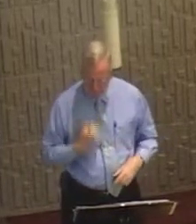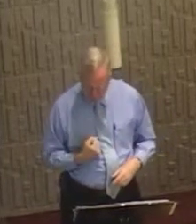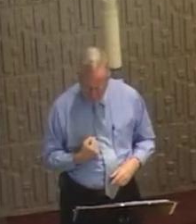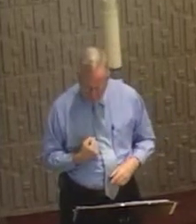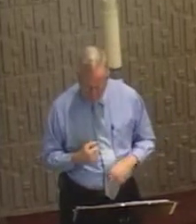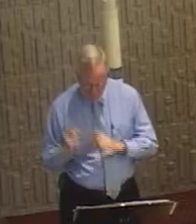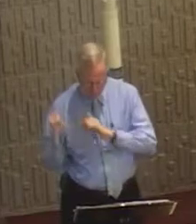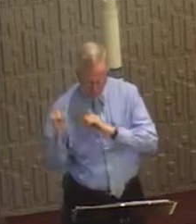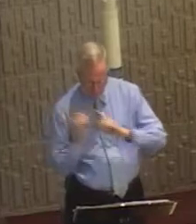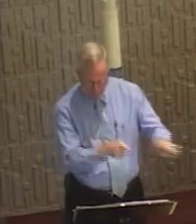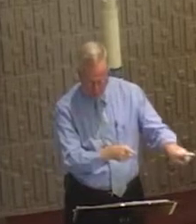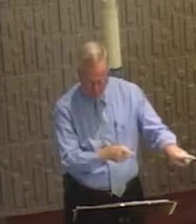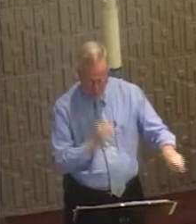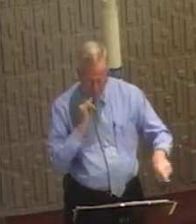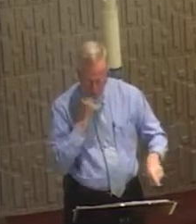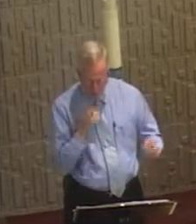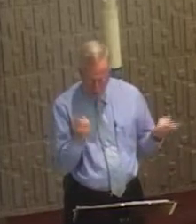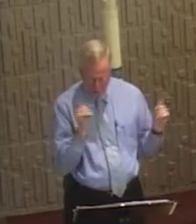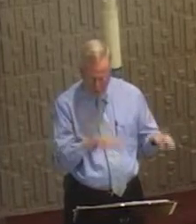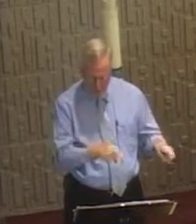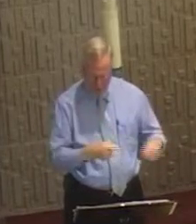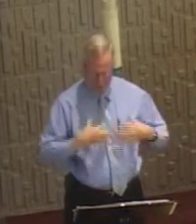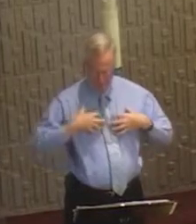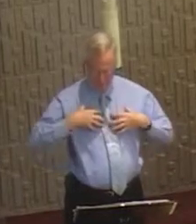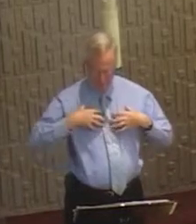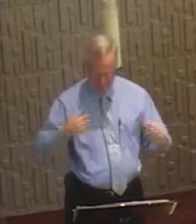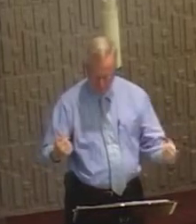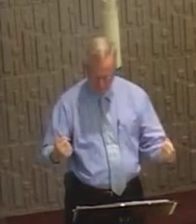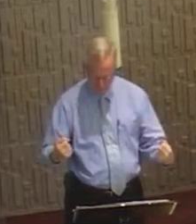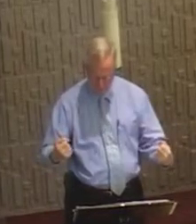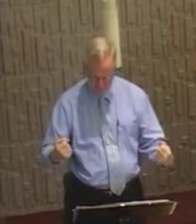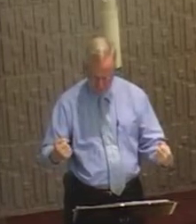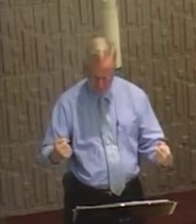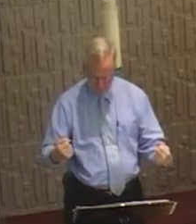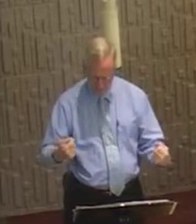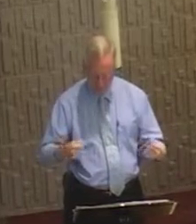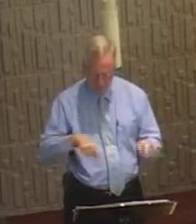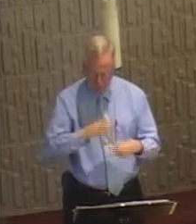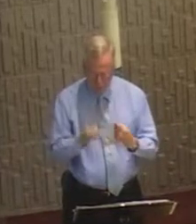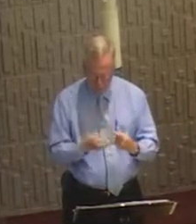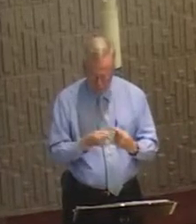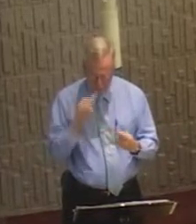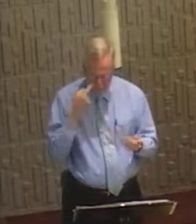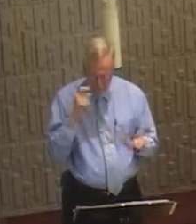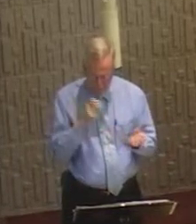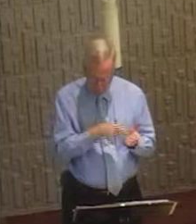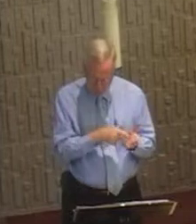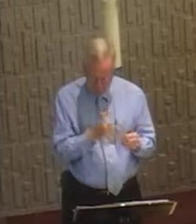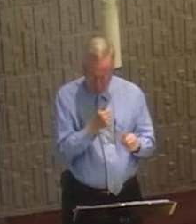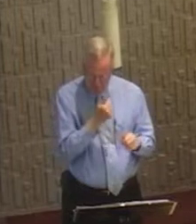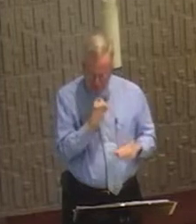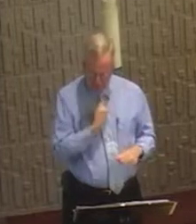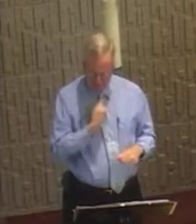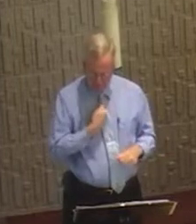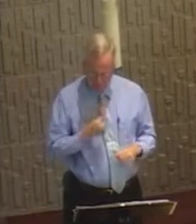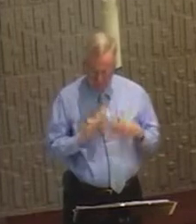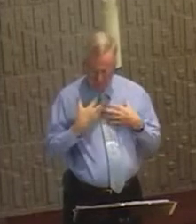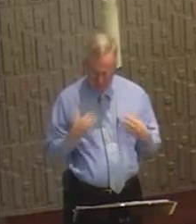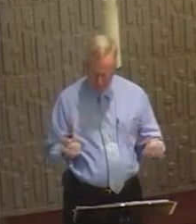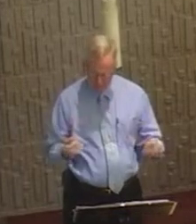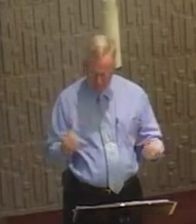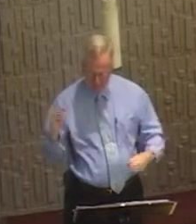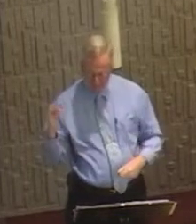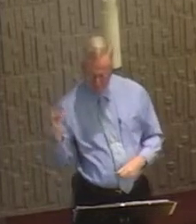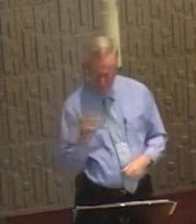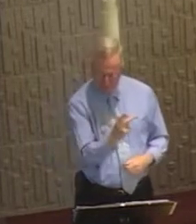cleansed. And one of them, realizing he had been healed, returned, glorifying God in a loud voice.